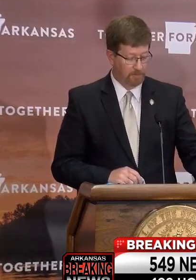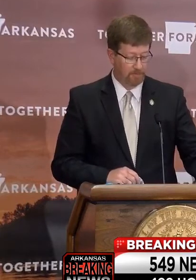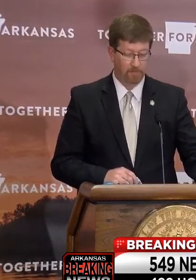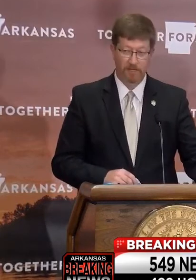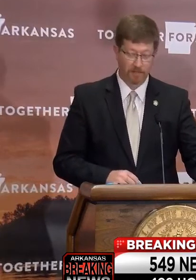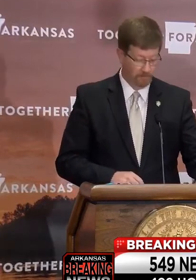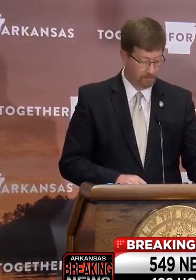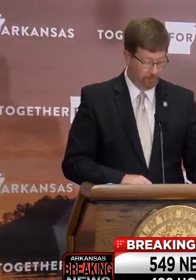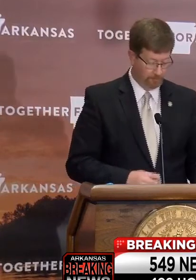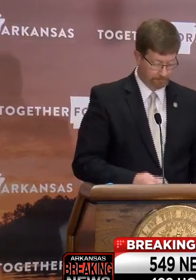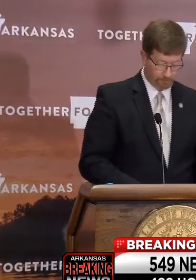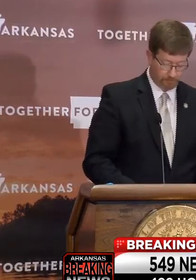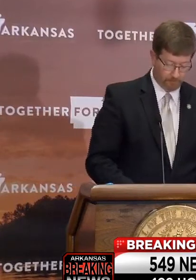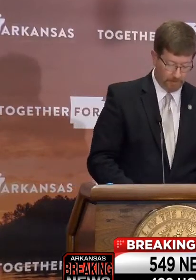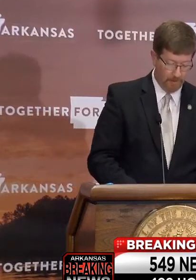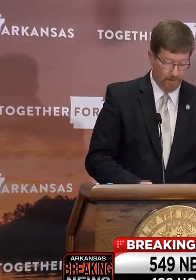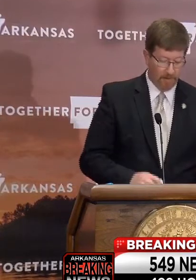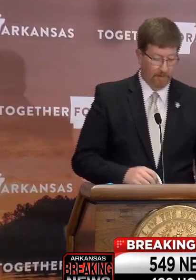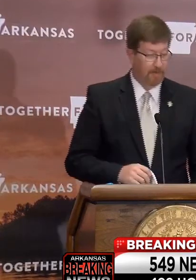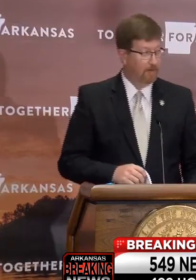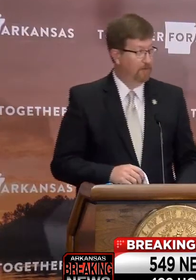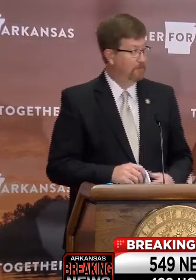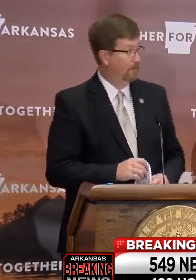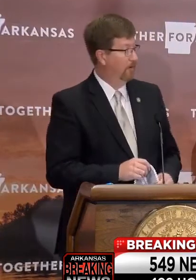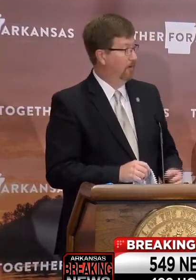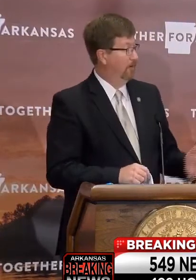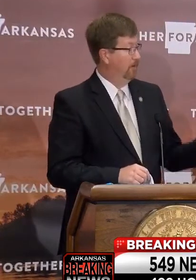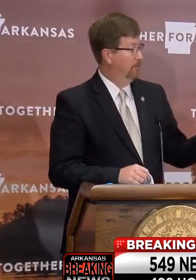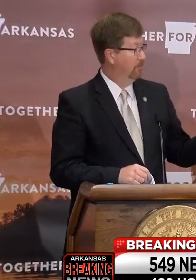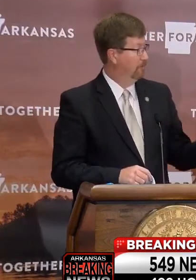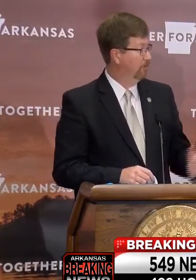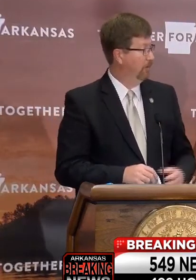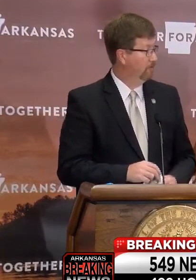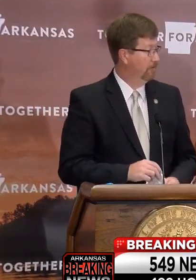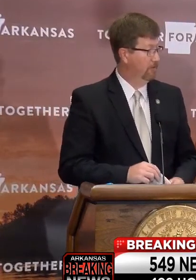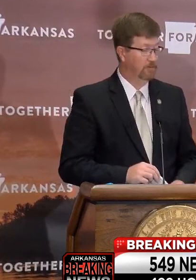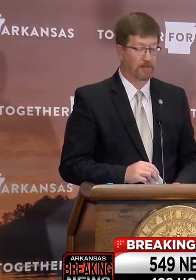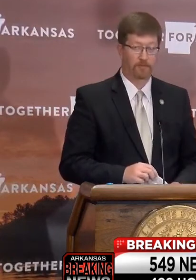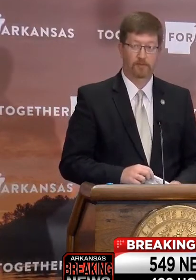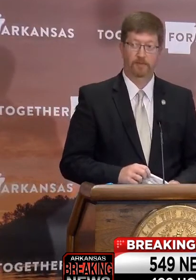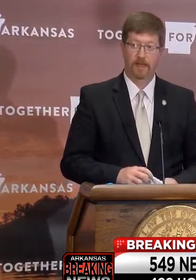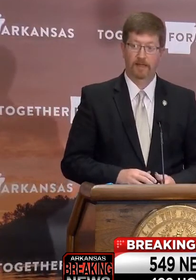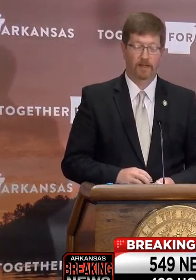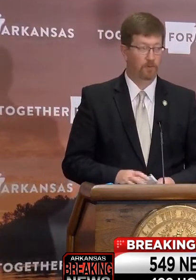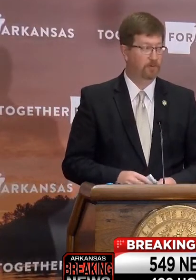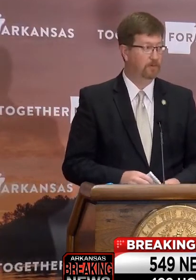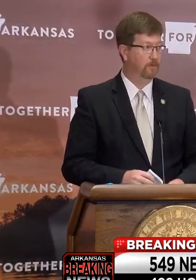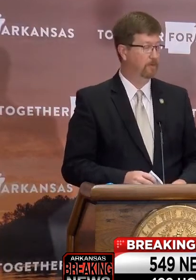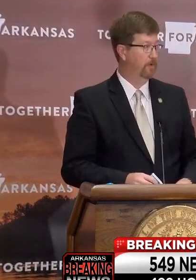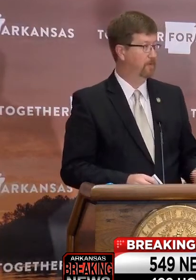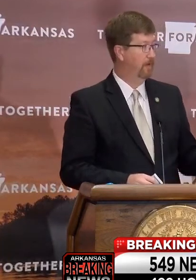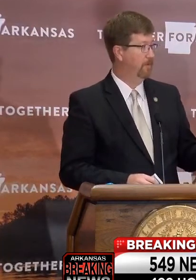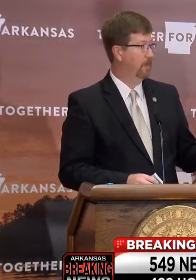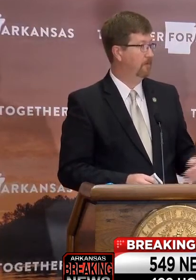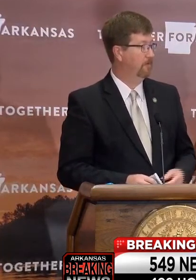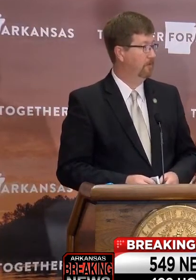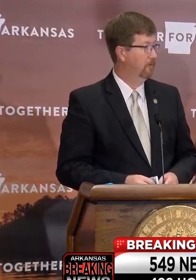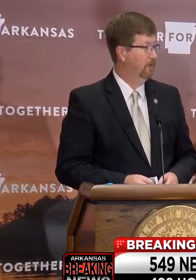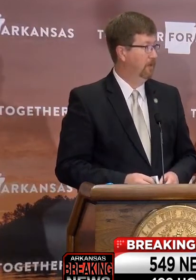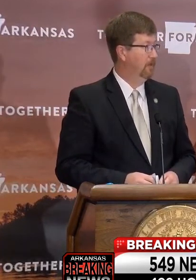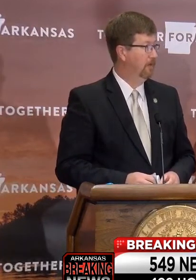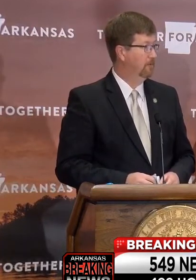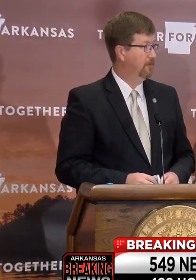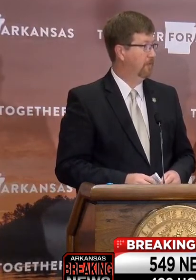going into the beginning of school. Now, as far as the school district level data, I want to express my thanks